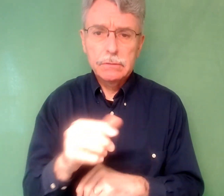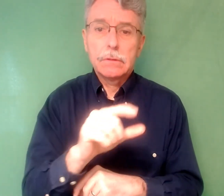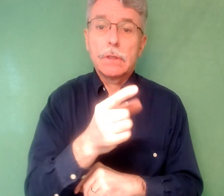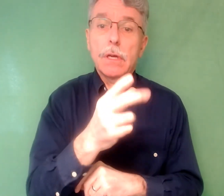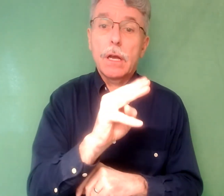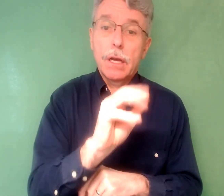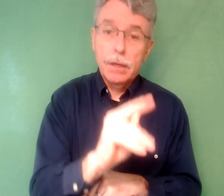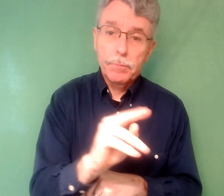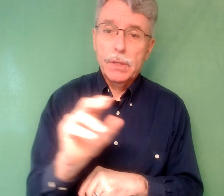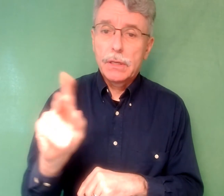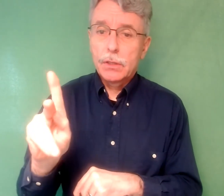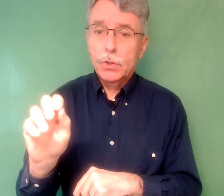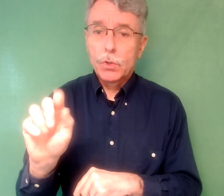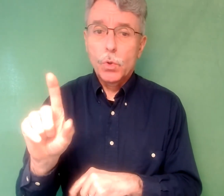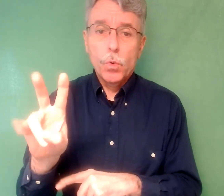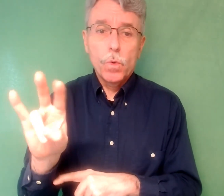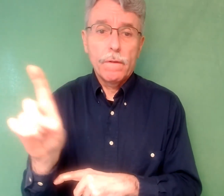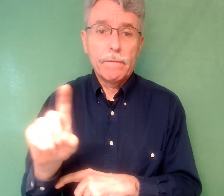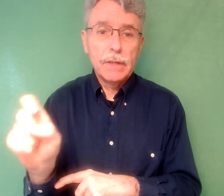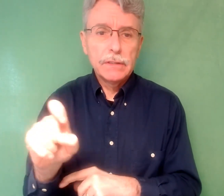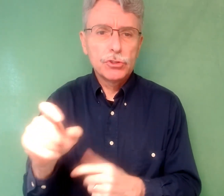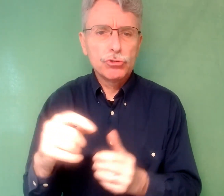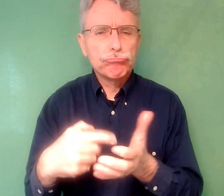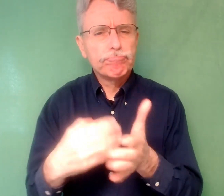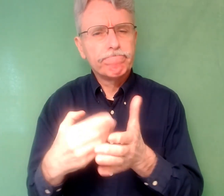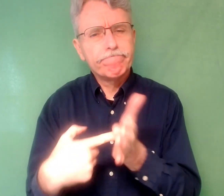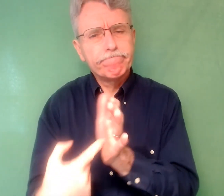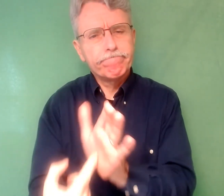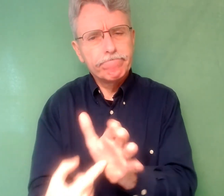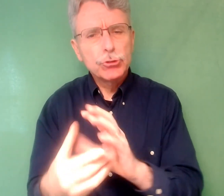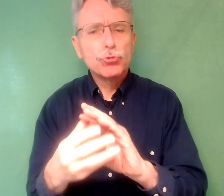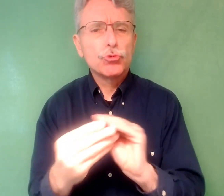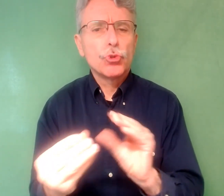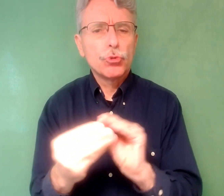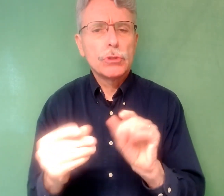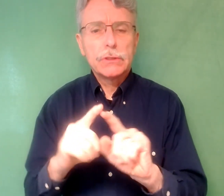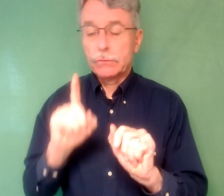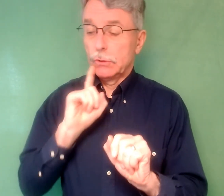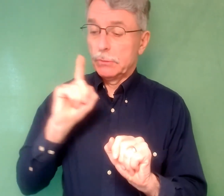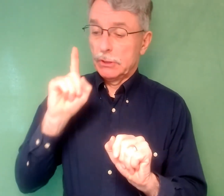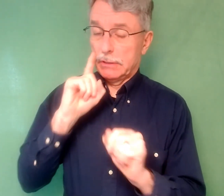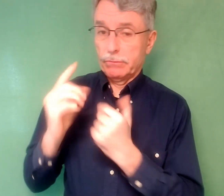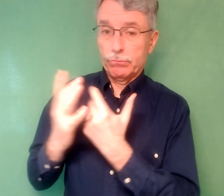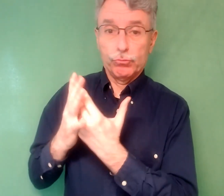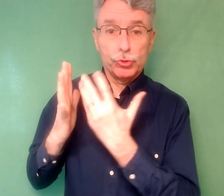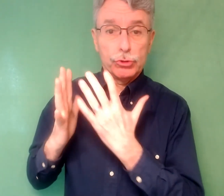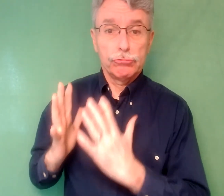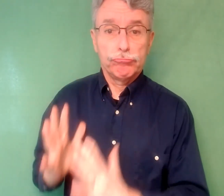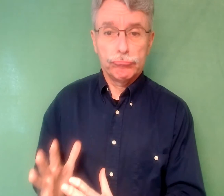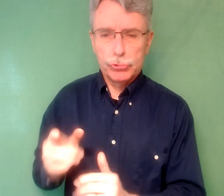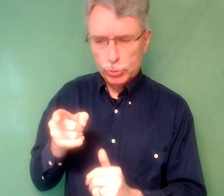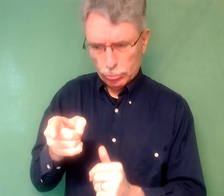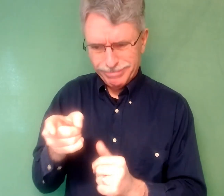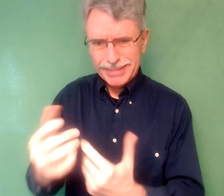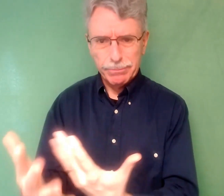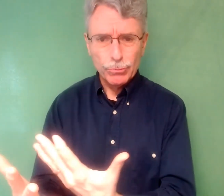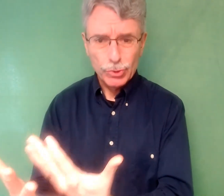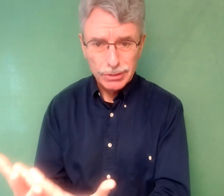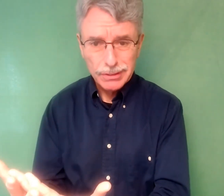The lack of treatment options for deaf individuals who may be required to participate in treatment in terms of their release is